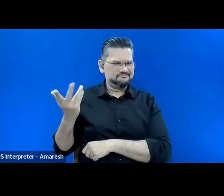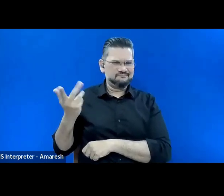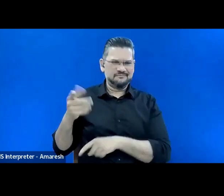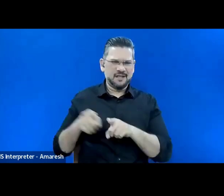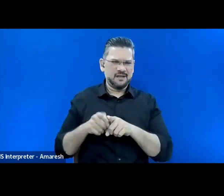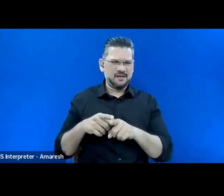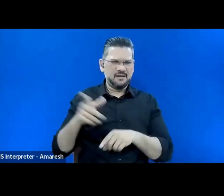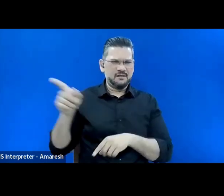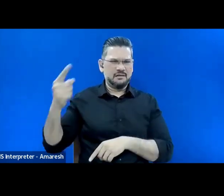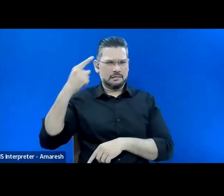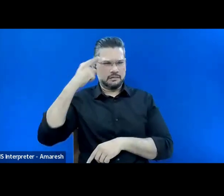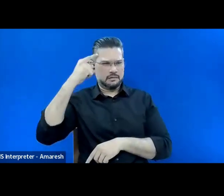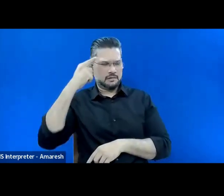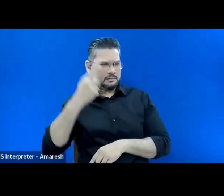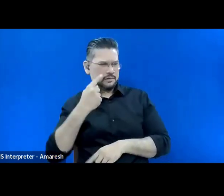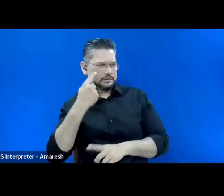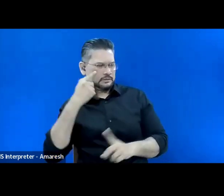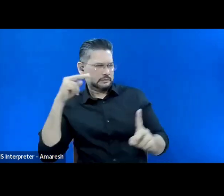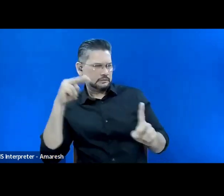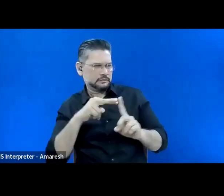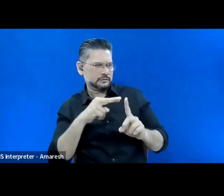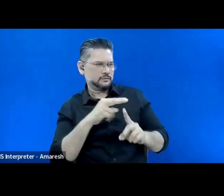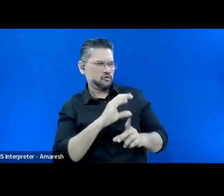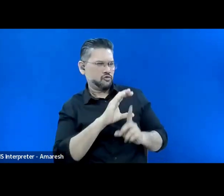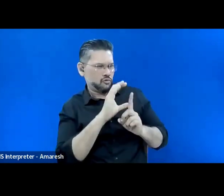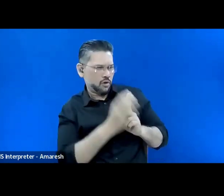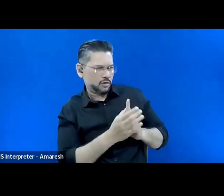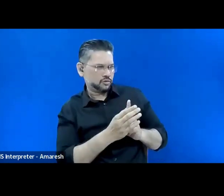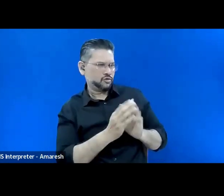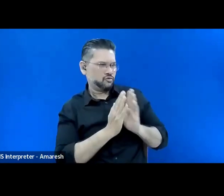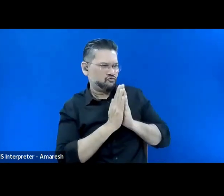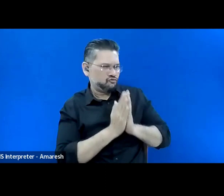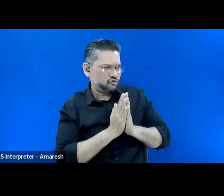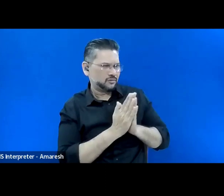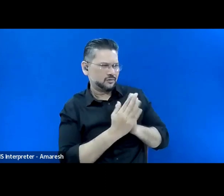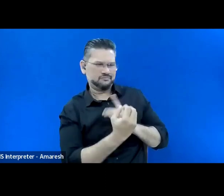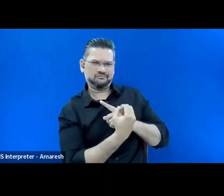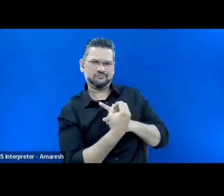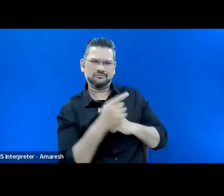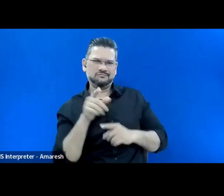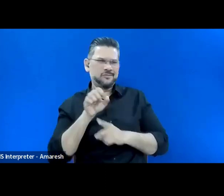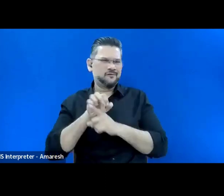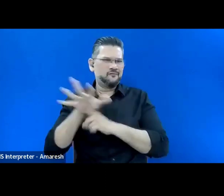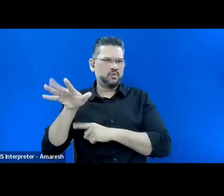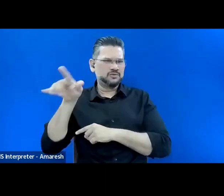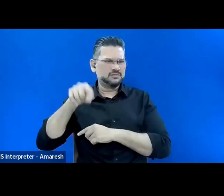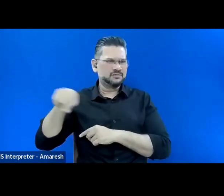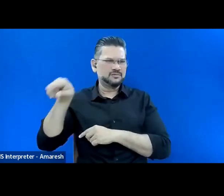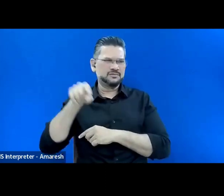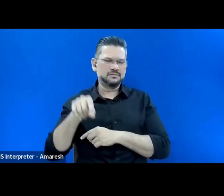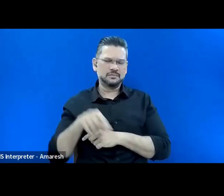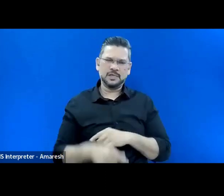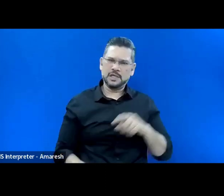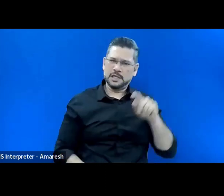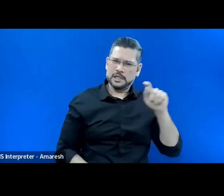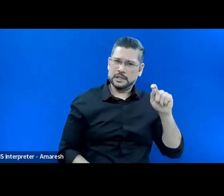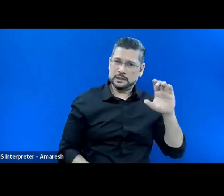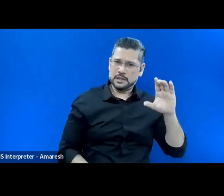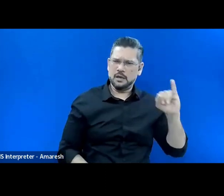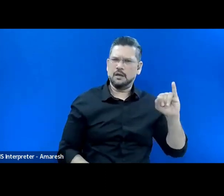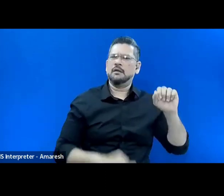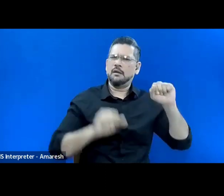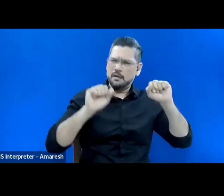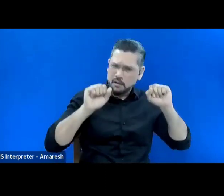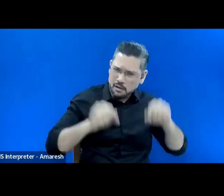and religion. How can we, as TCI movements, you know, I was thinking, yes, I'm grateful TCI is pushing forward for